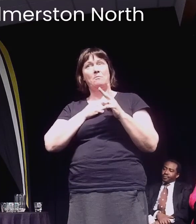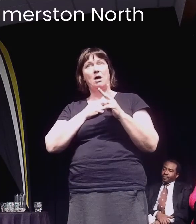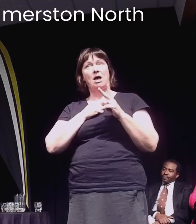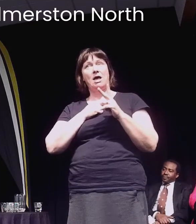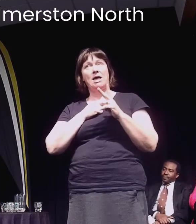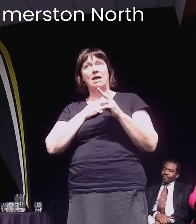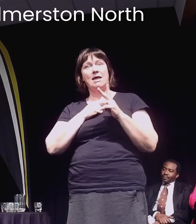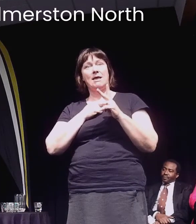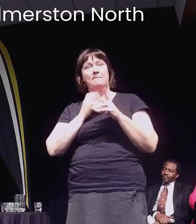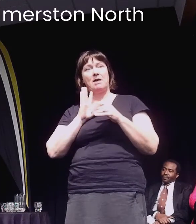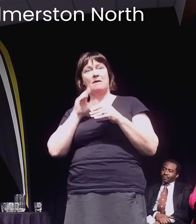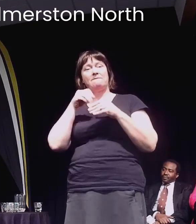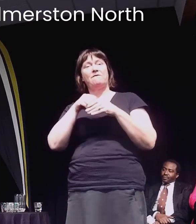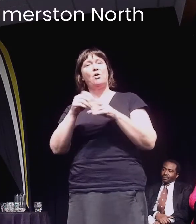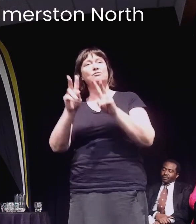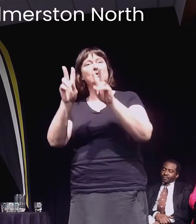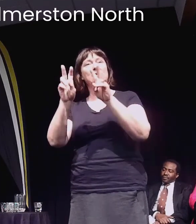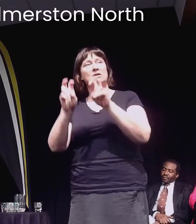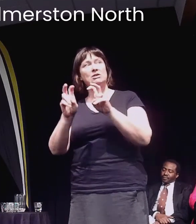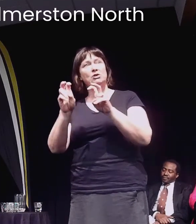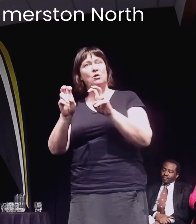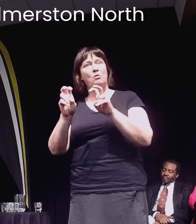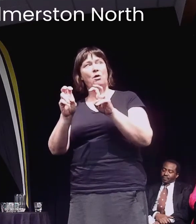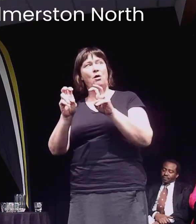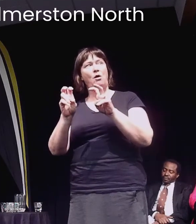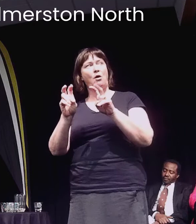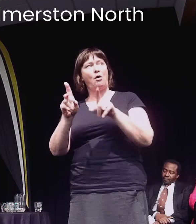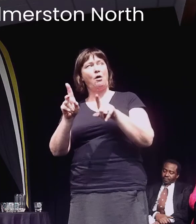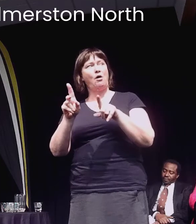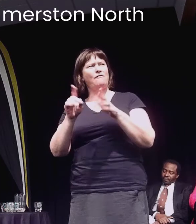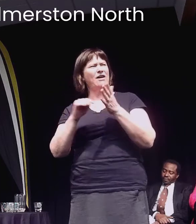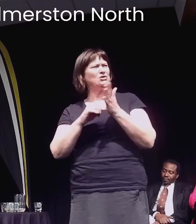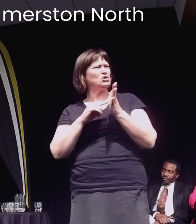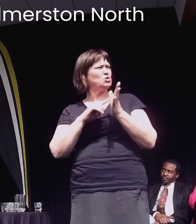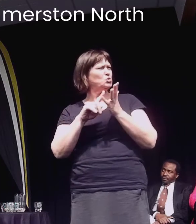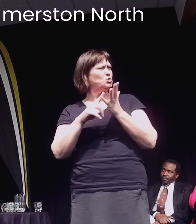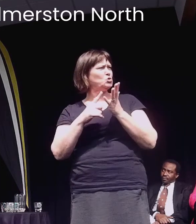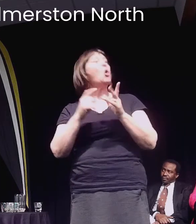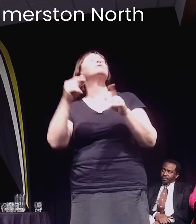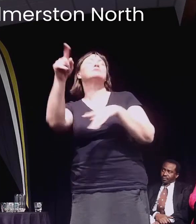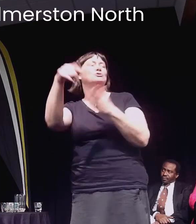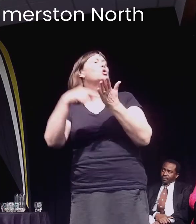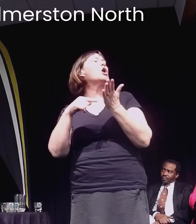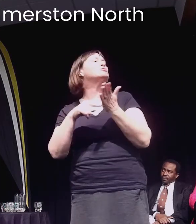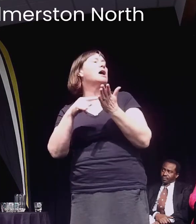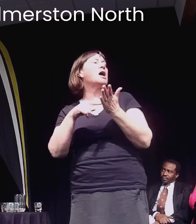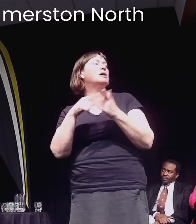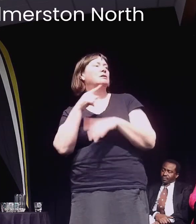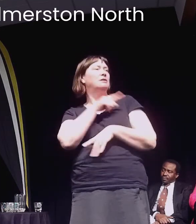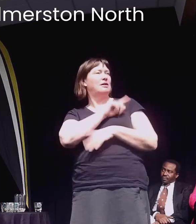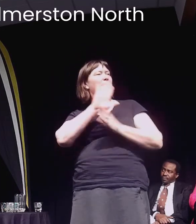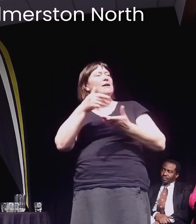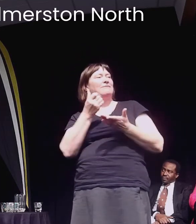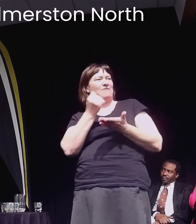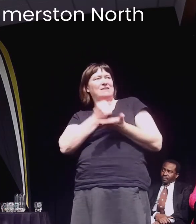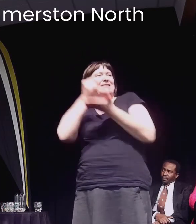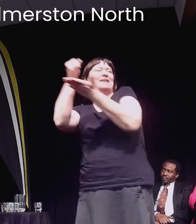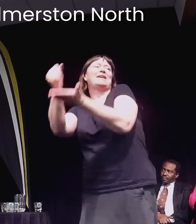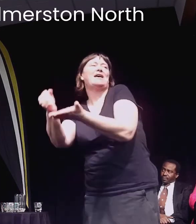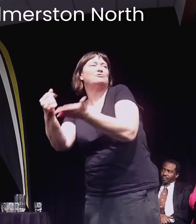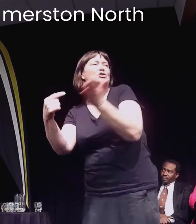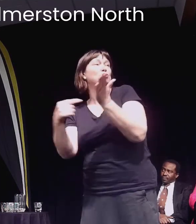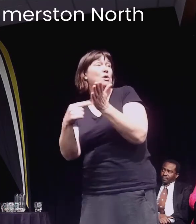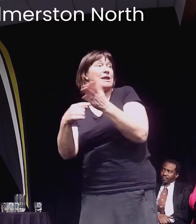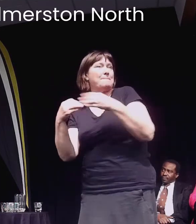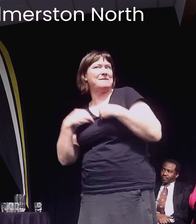of our Toyota. Granted that it was given $500,000 to Toyota. I did the deputation. I